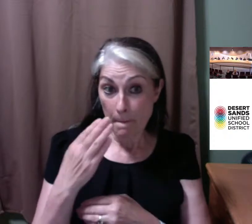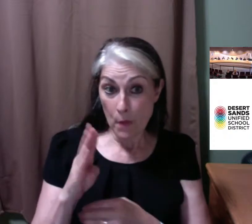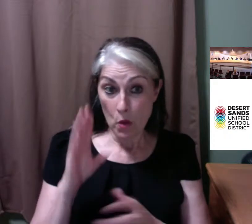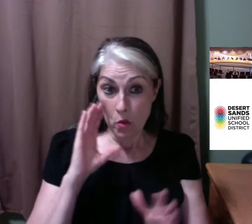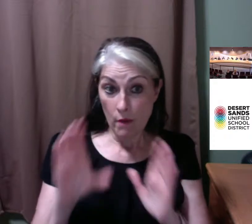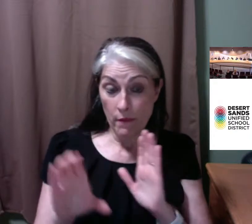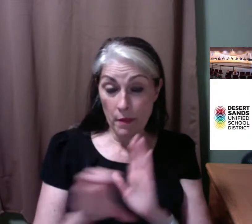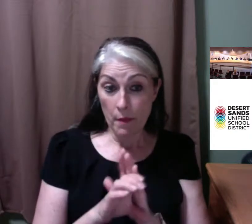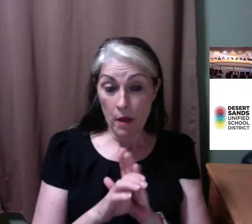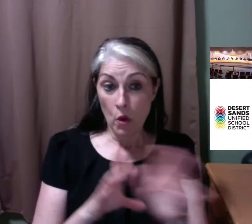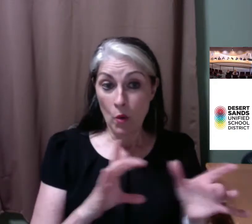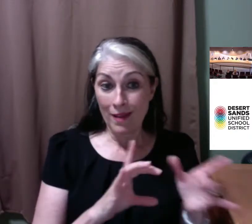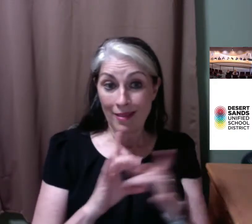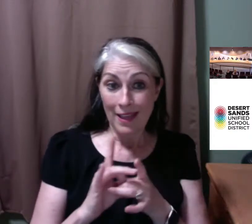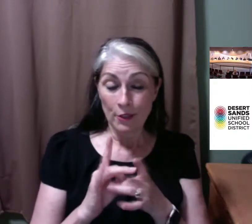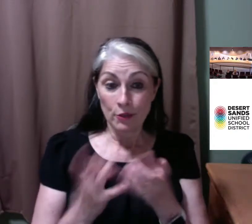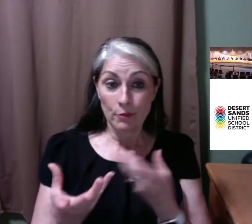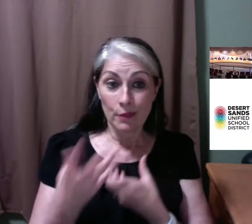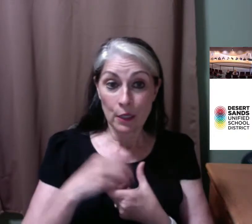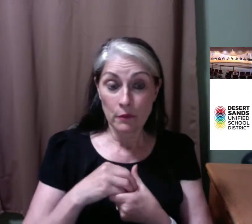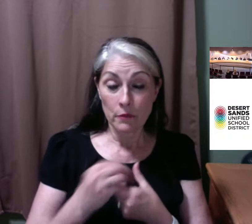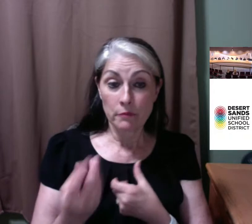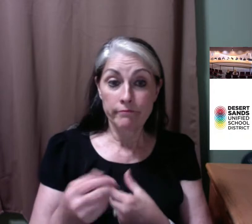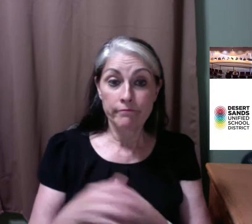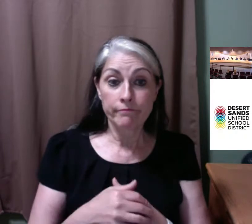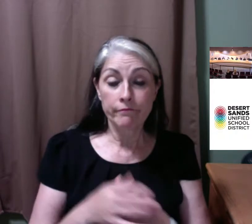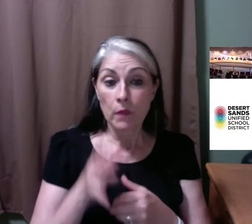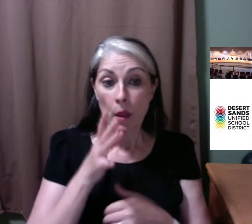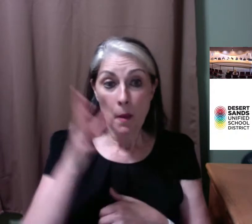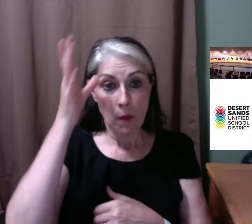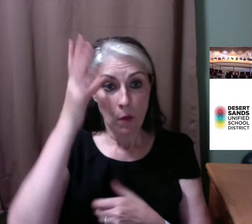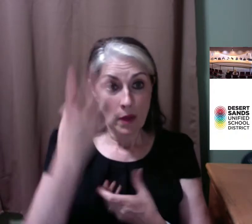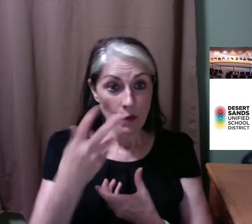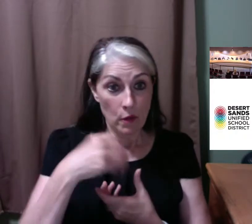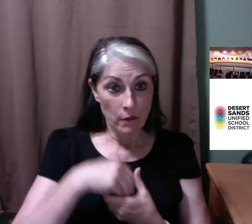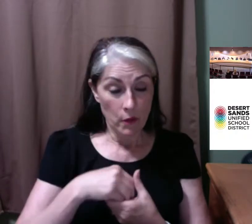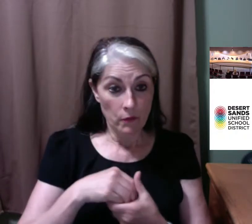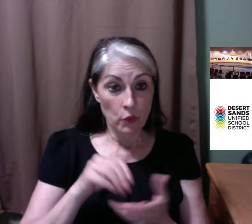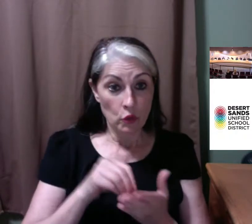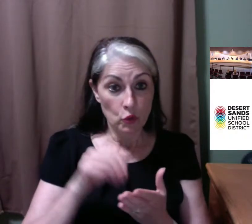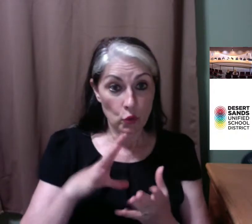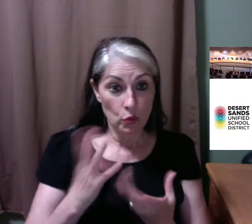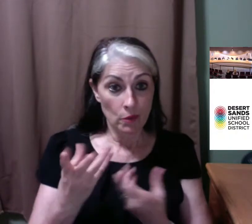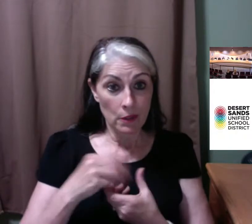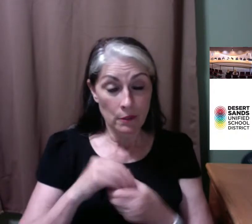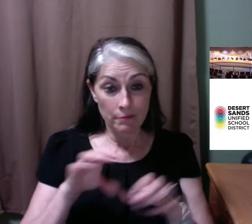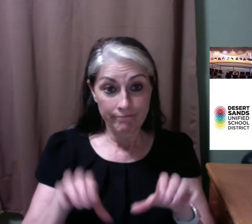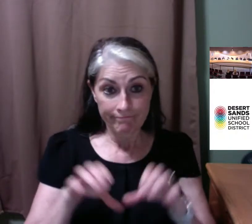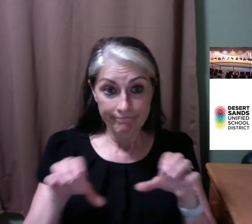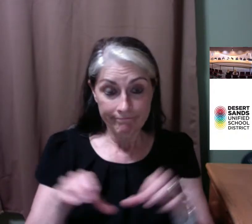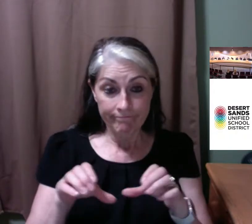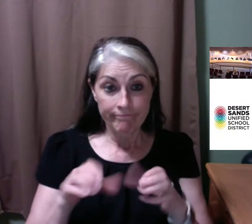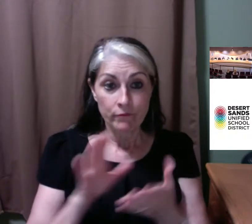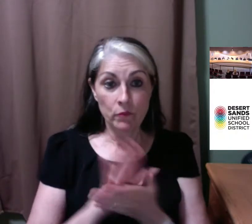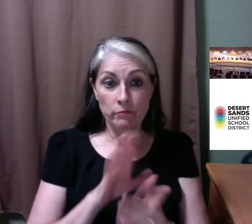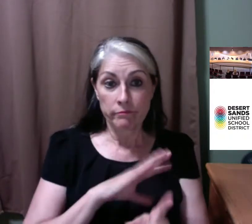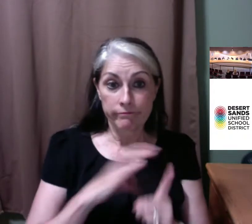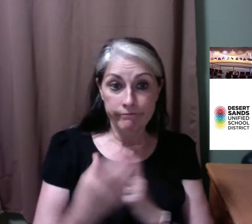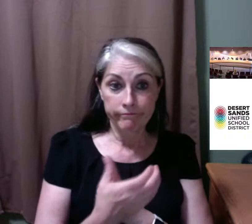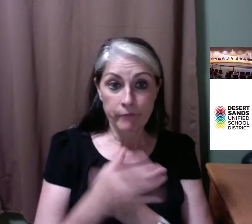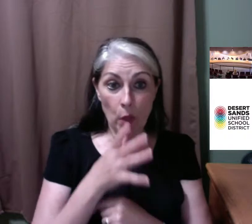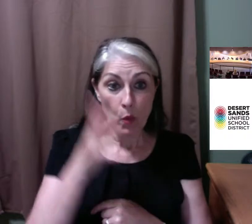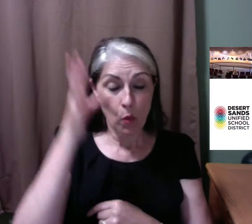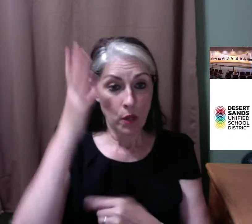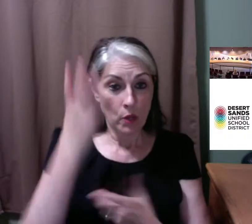diagram, relates to engagement and includes parental involvement, pupil engagement, and school climate. Parental involvement